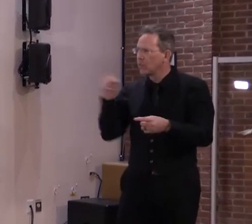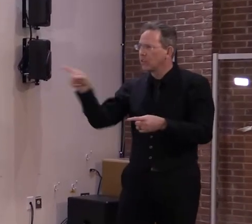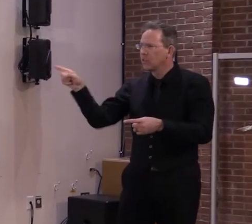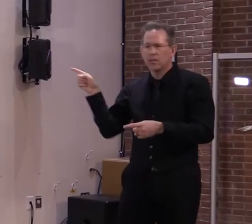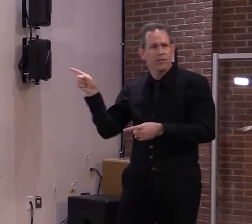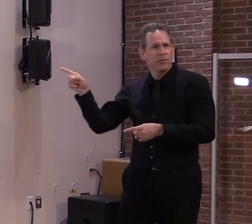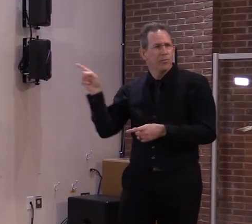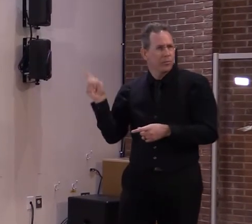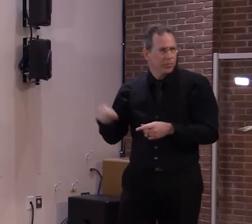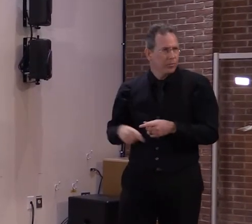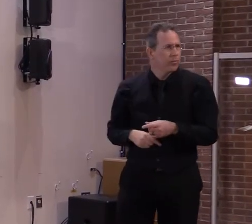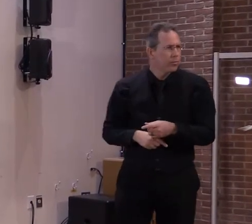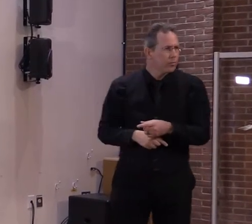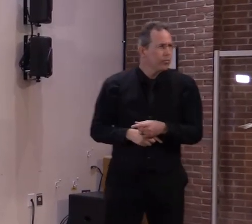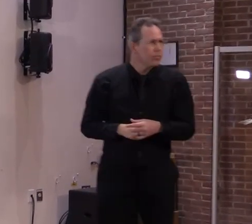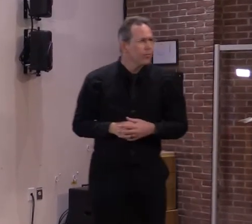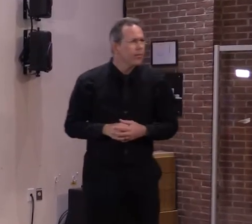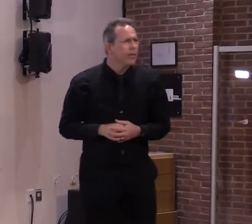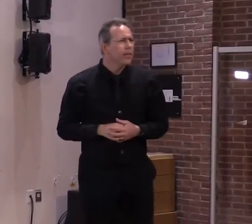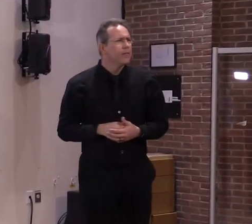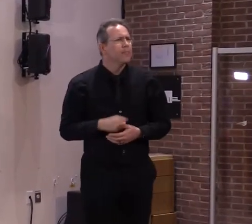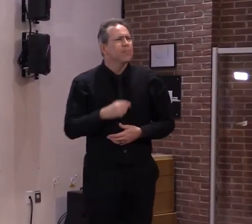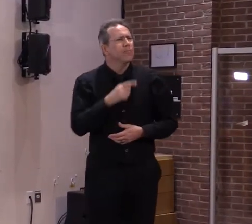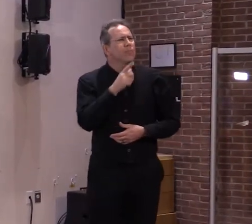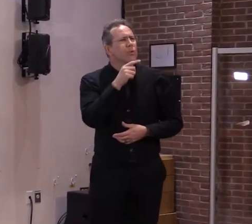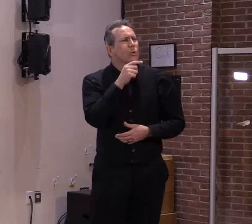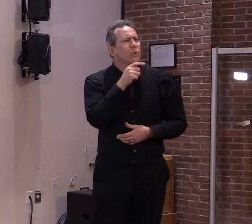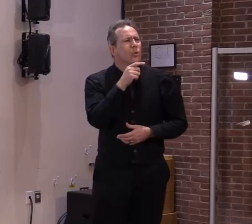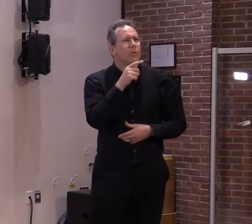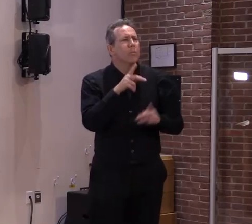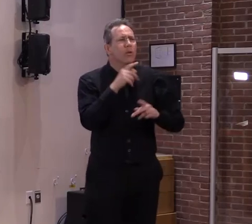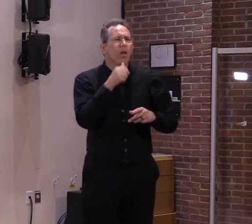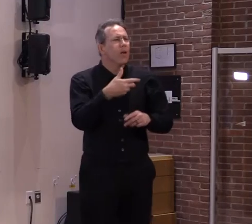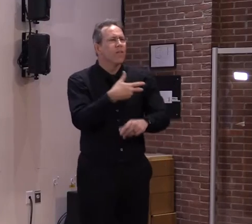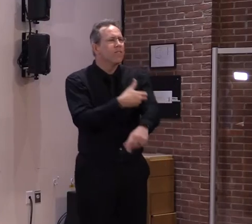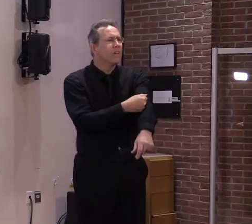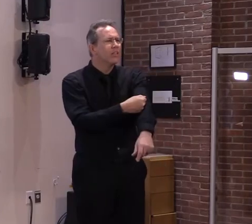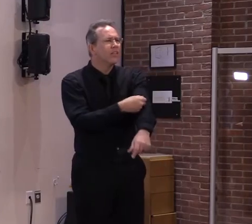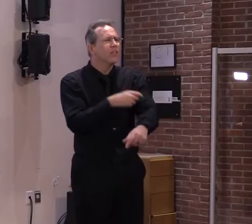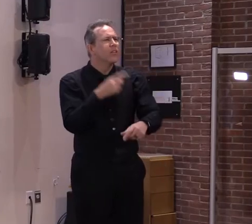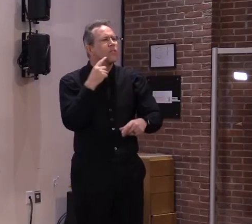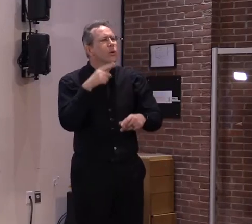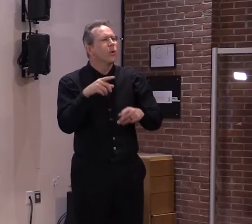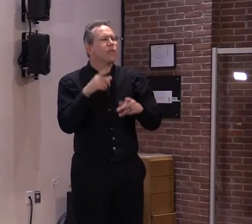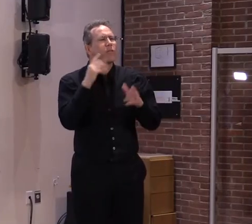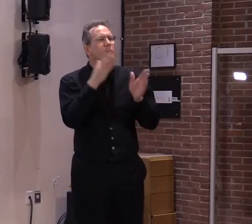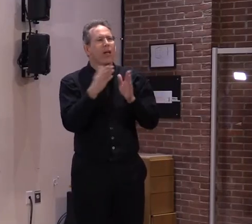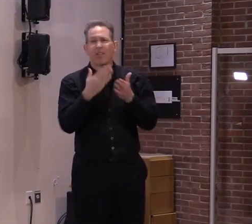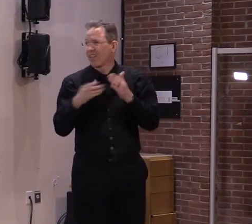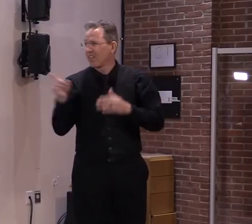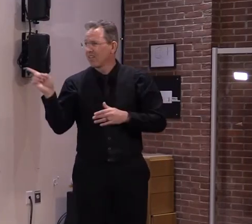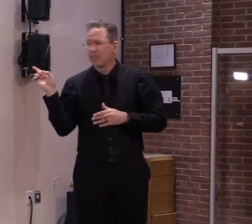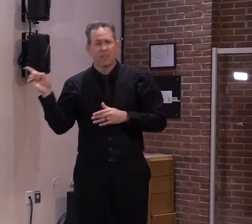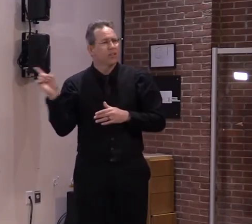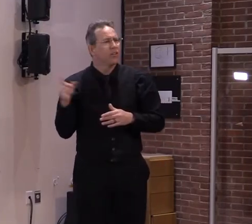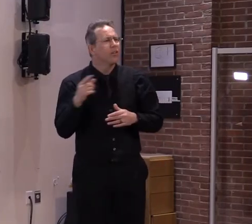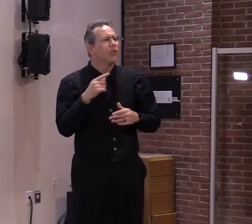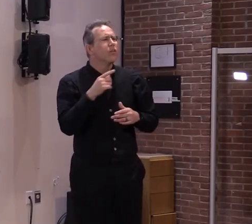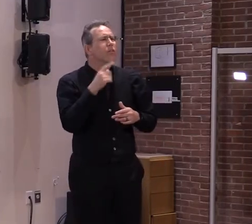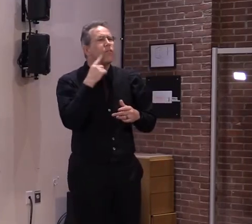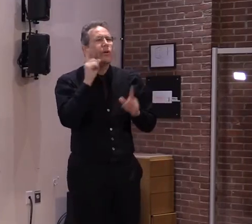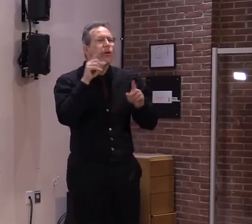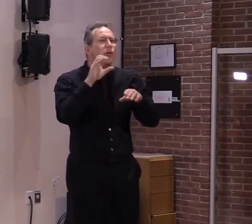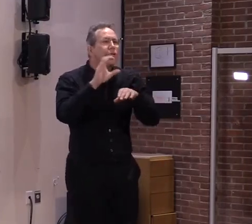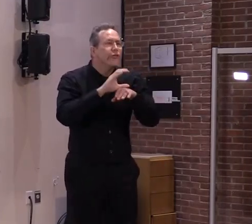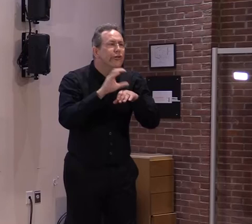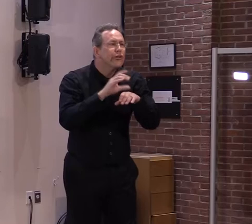the unvaccinated category. In other words, for planners for church or for, say, weddings and things like that,